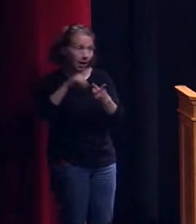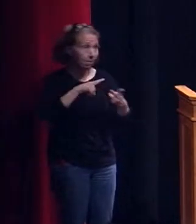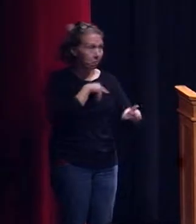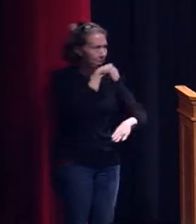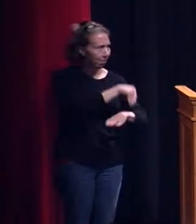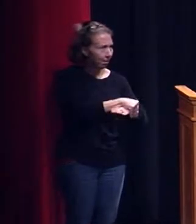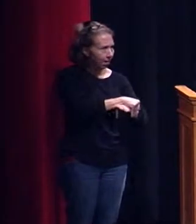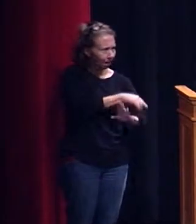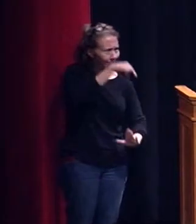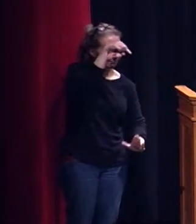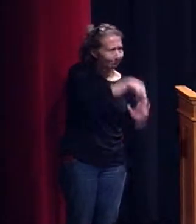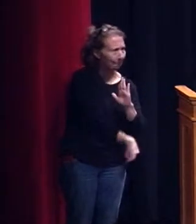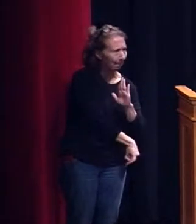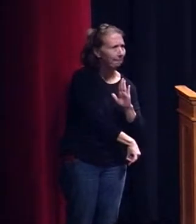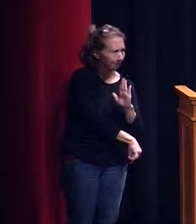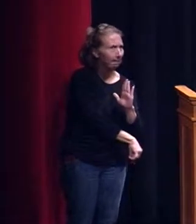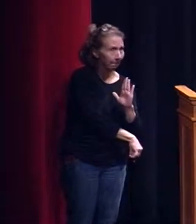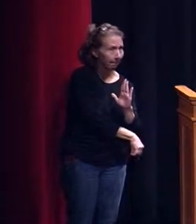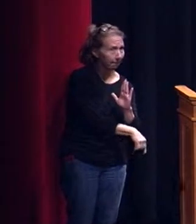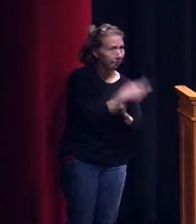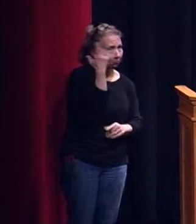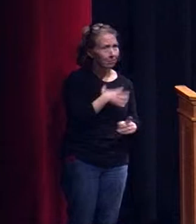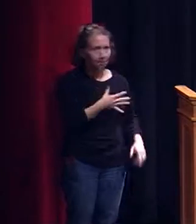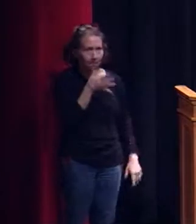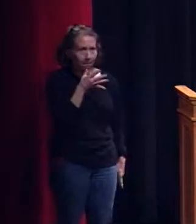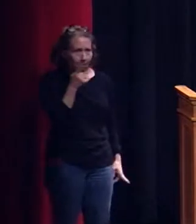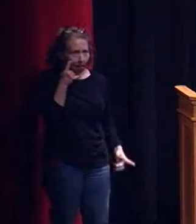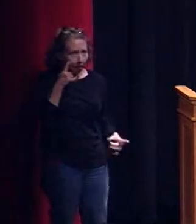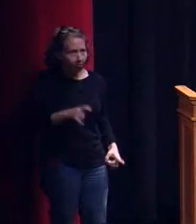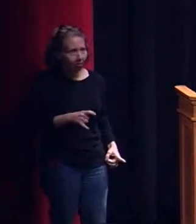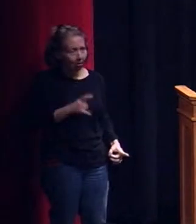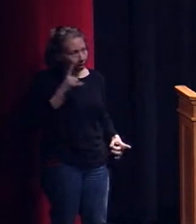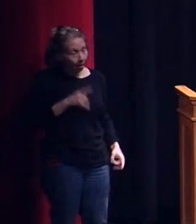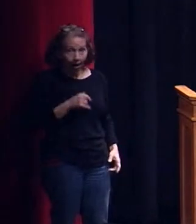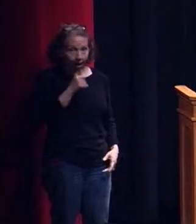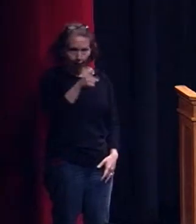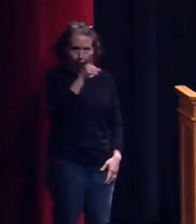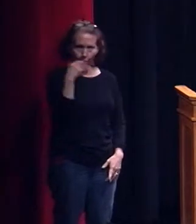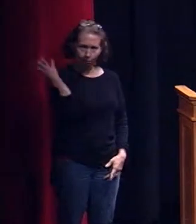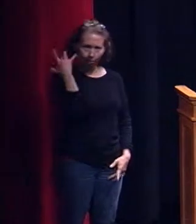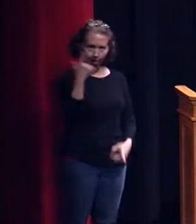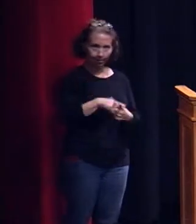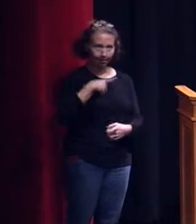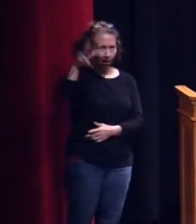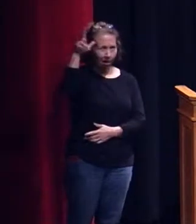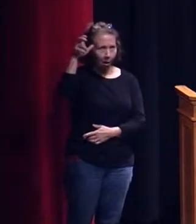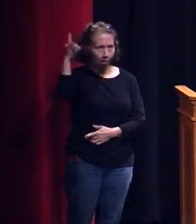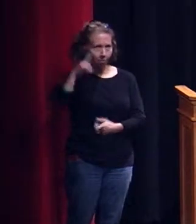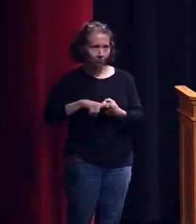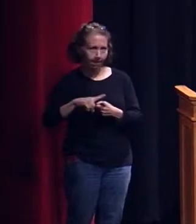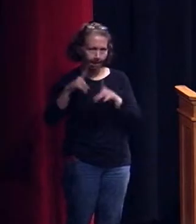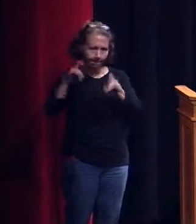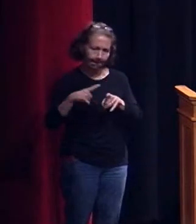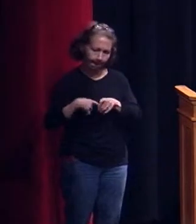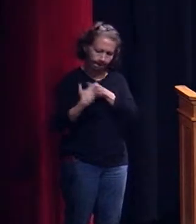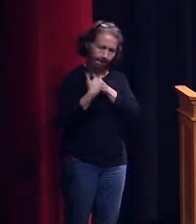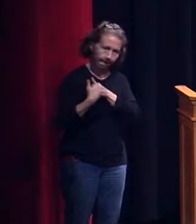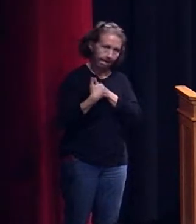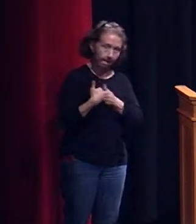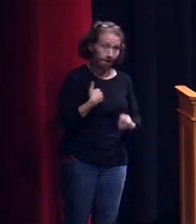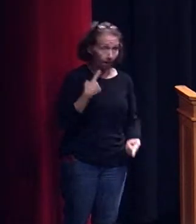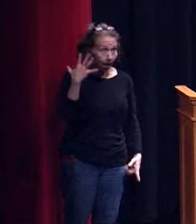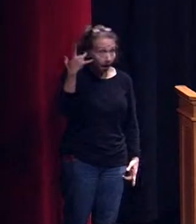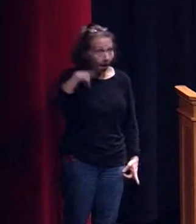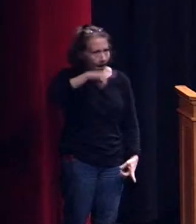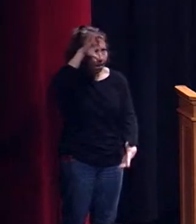mother cries? See, I was unsure why the devil always chose to try me, because I